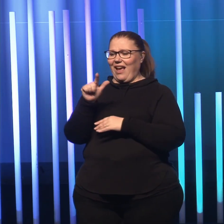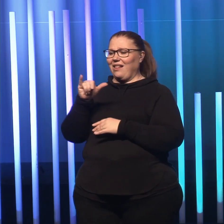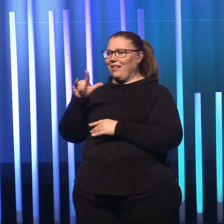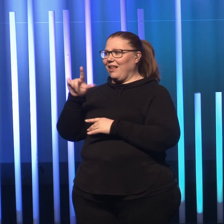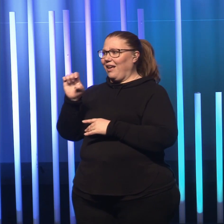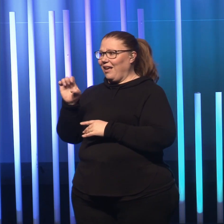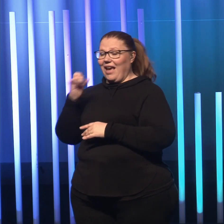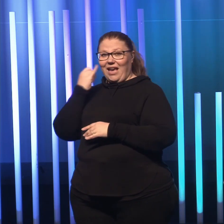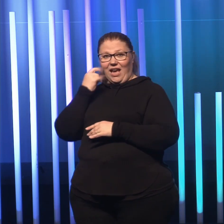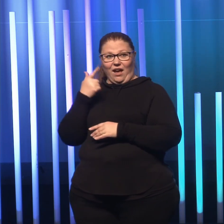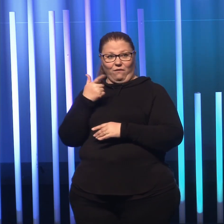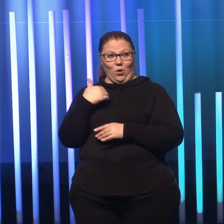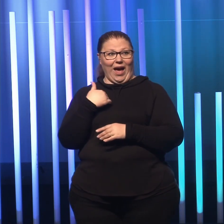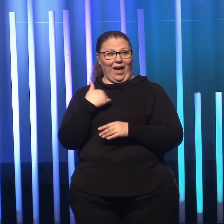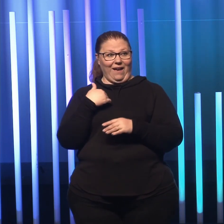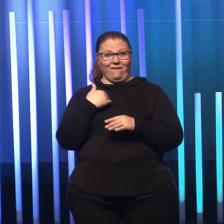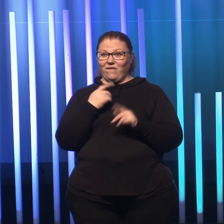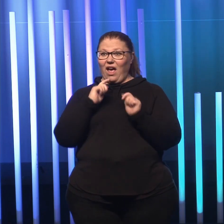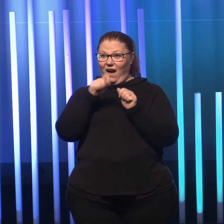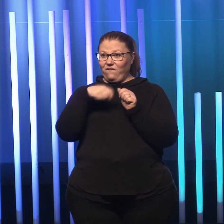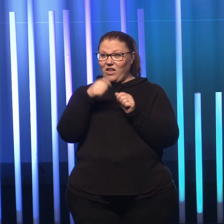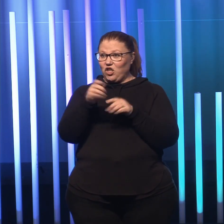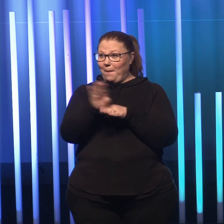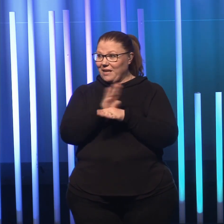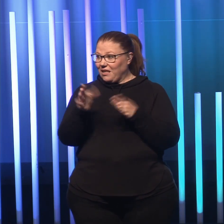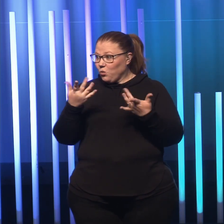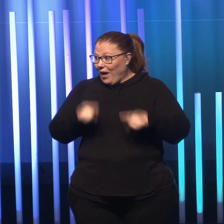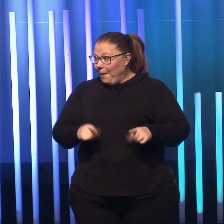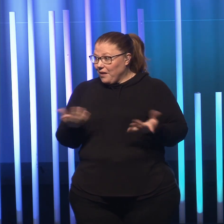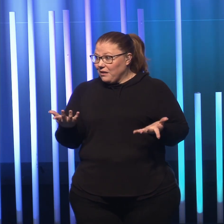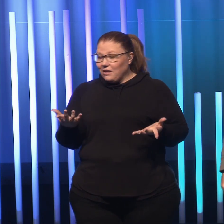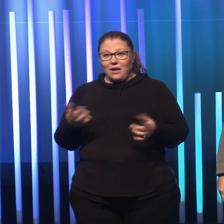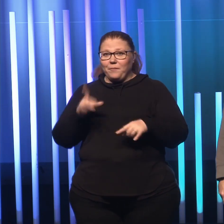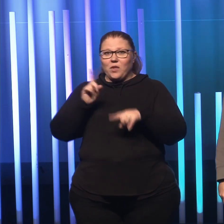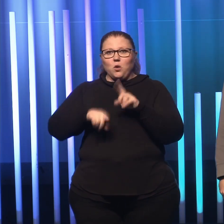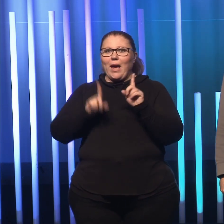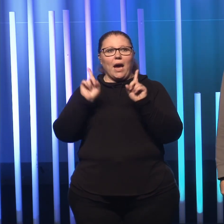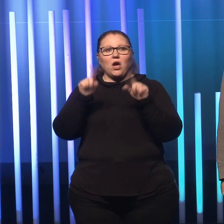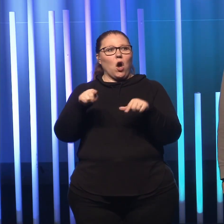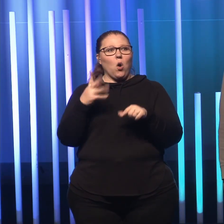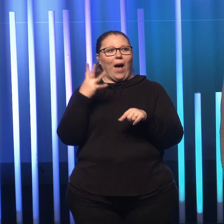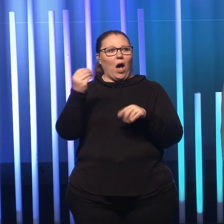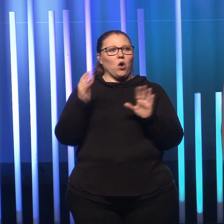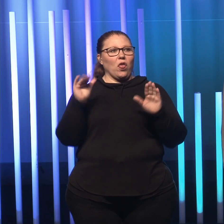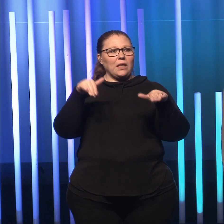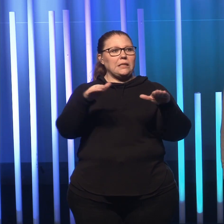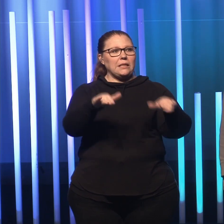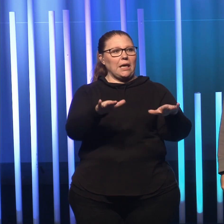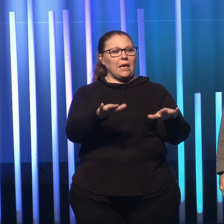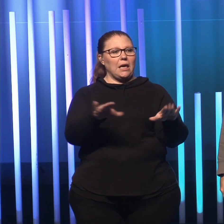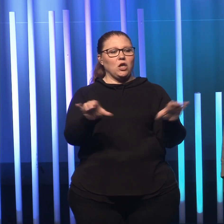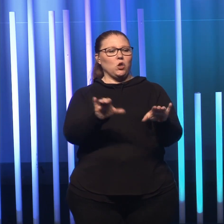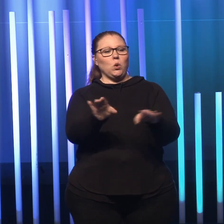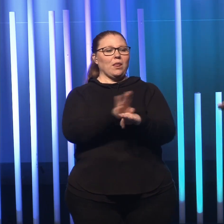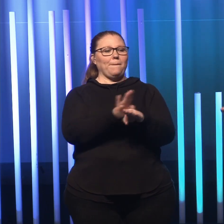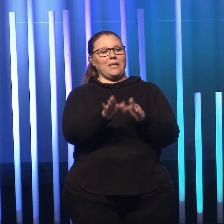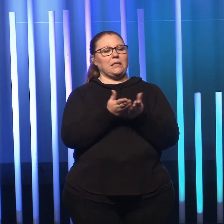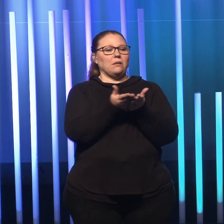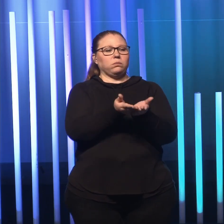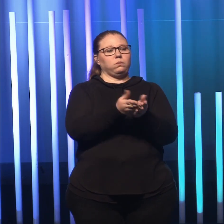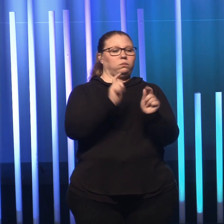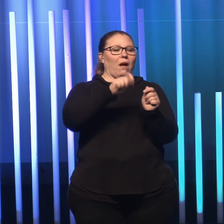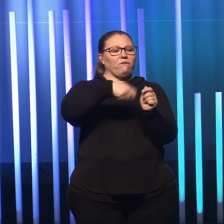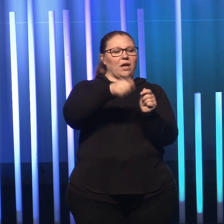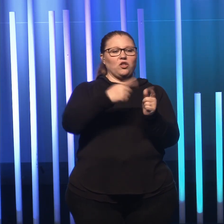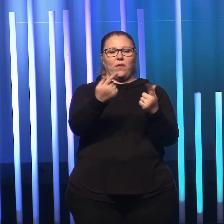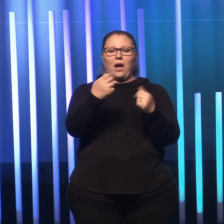you have a fishing business, what happens? Well, you can no longer just go out on the sea, do your business, fish, come back. You've